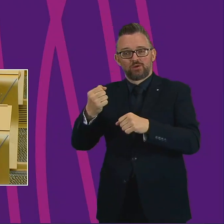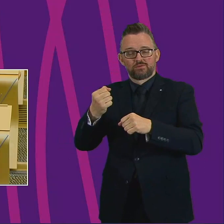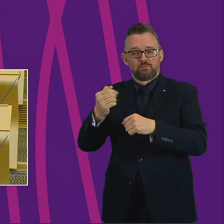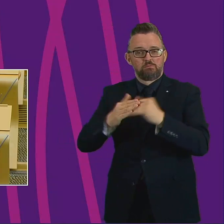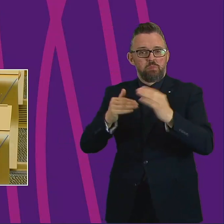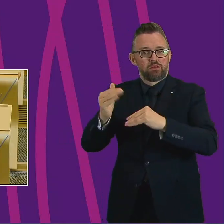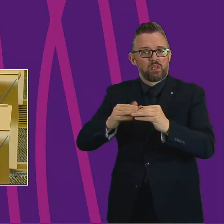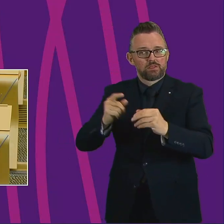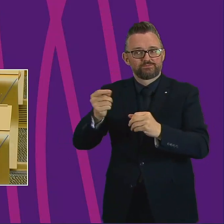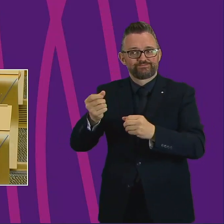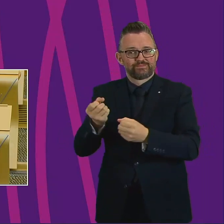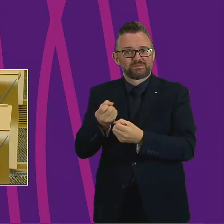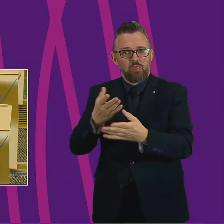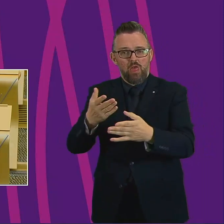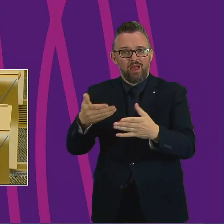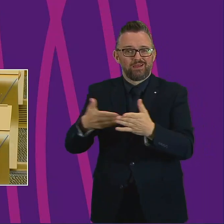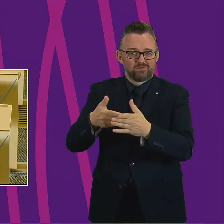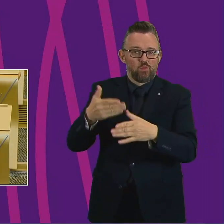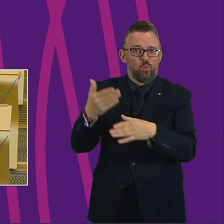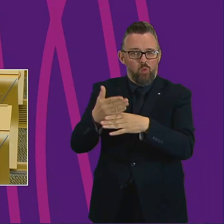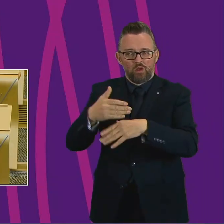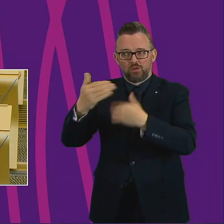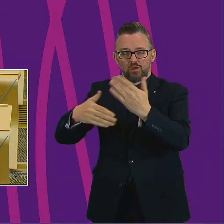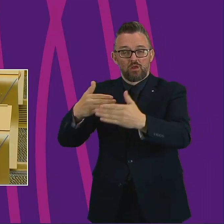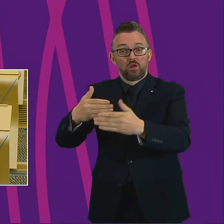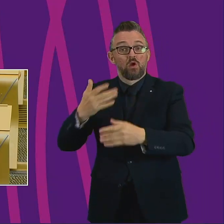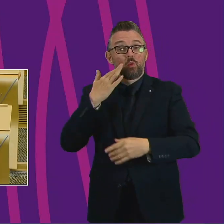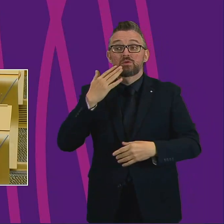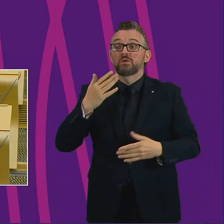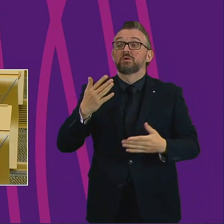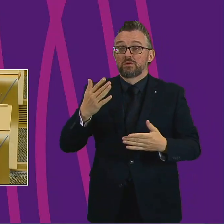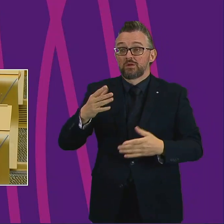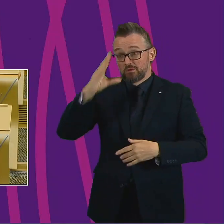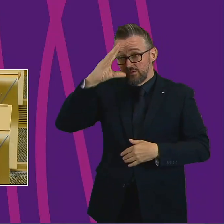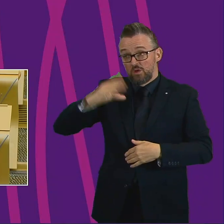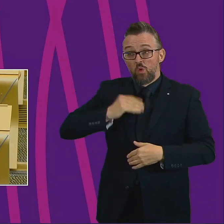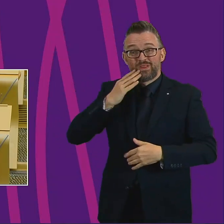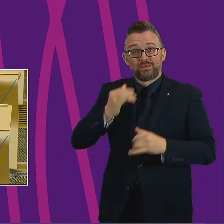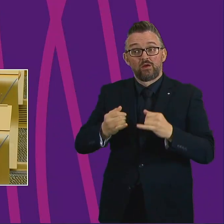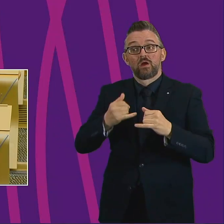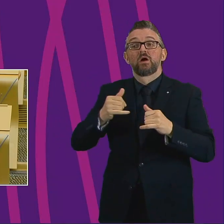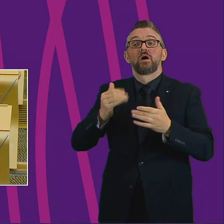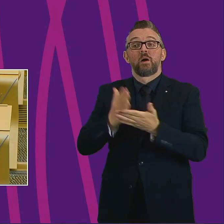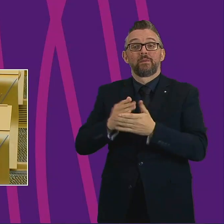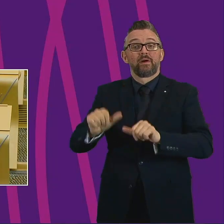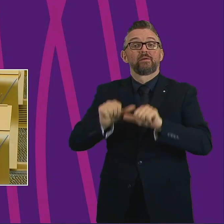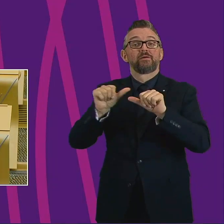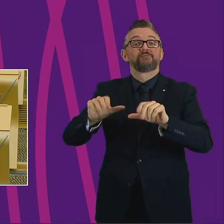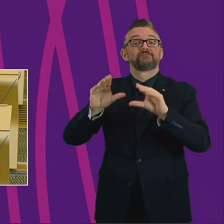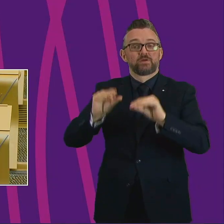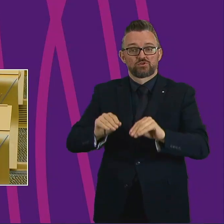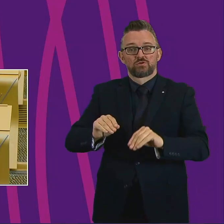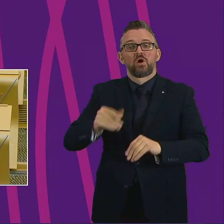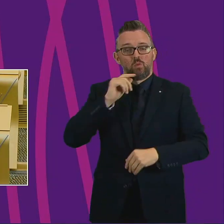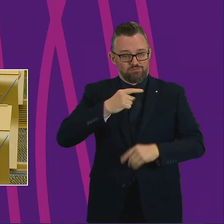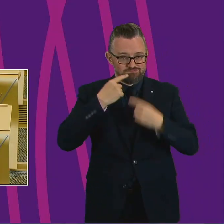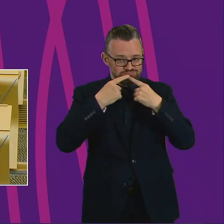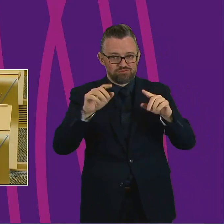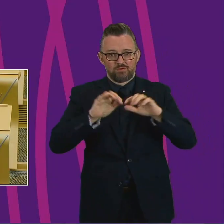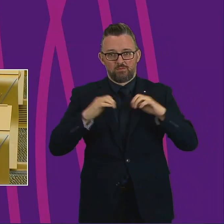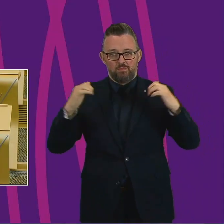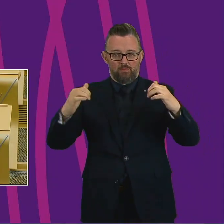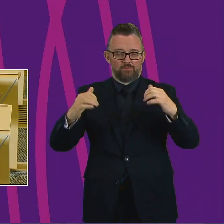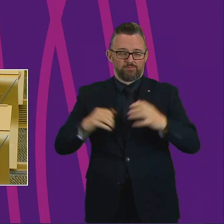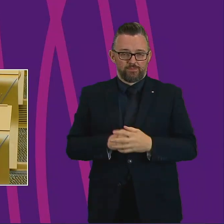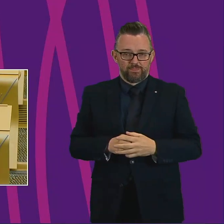as well as construction work. But as soon as I have the final timeline for that, again, I'll make sure that members know. And that will